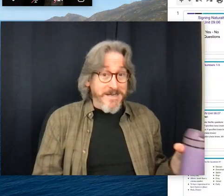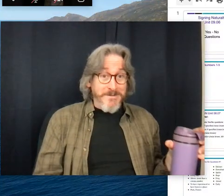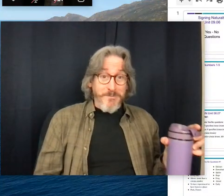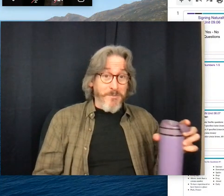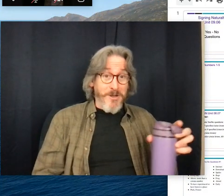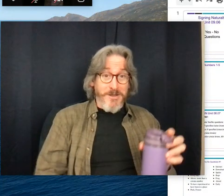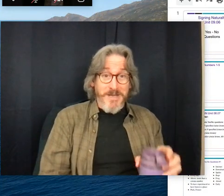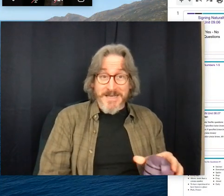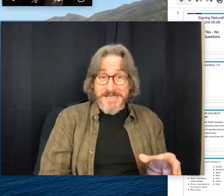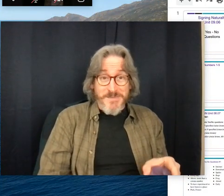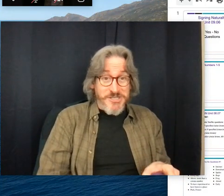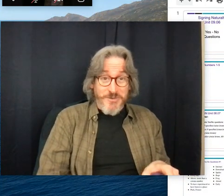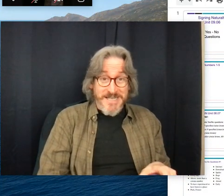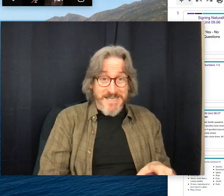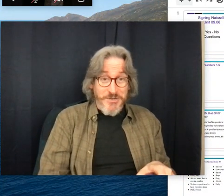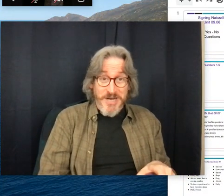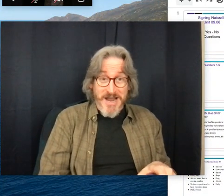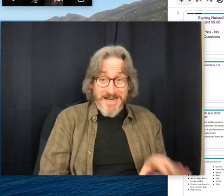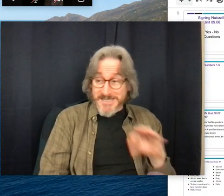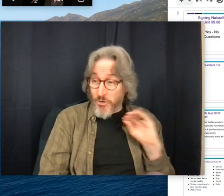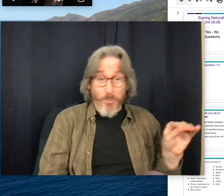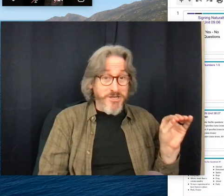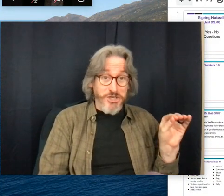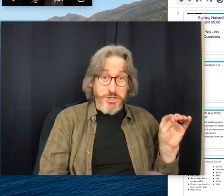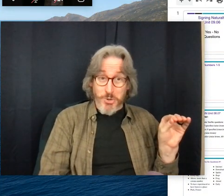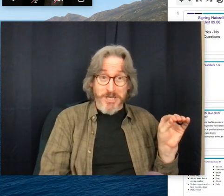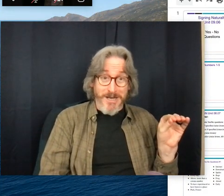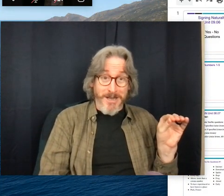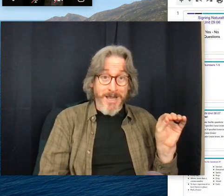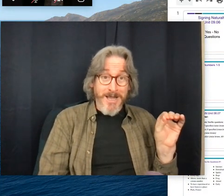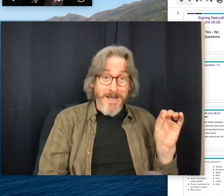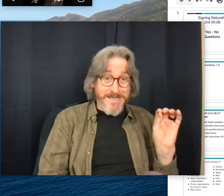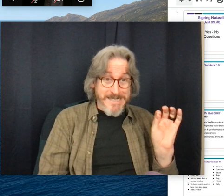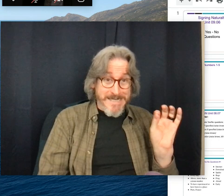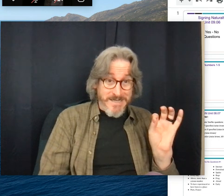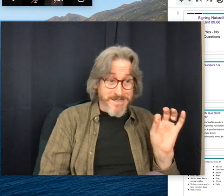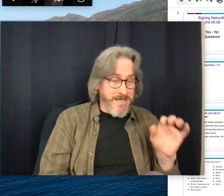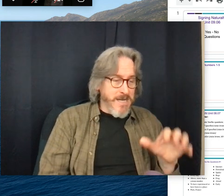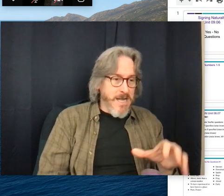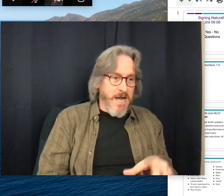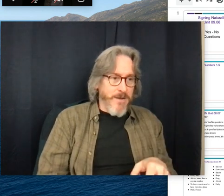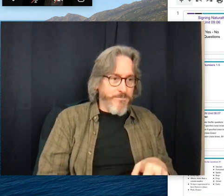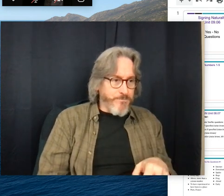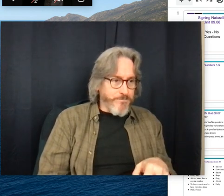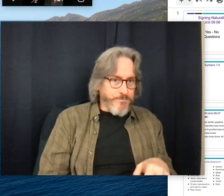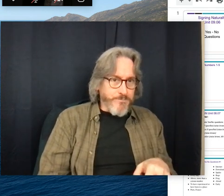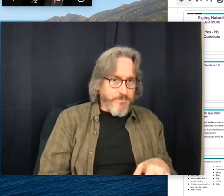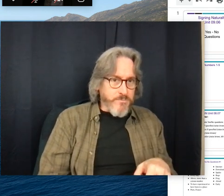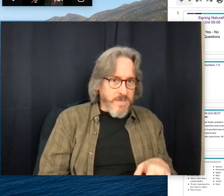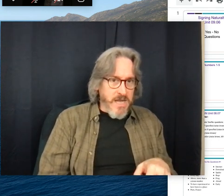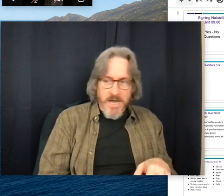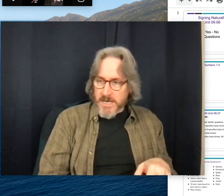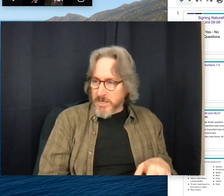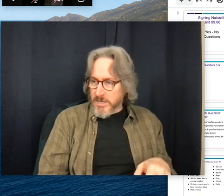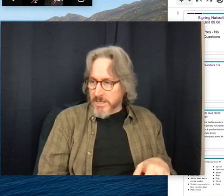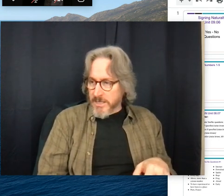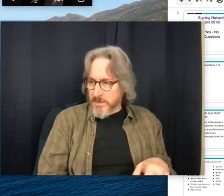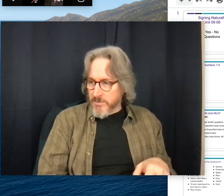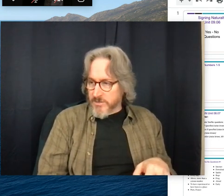I wasn't kidding at the beginning of the semester when I said Unit 9 is a whole bunch of short little snippets. Um,